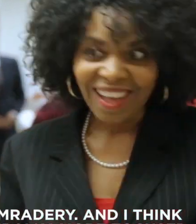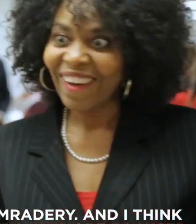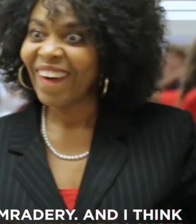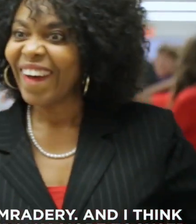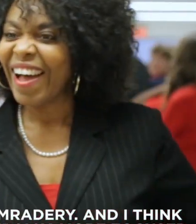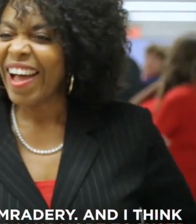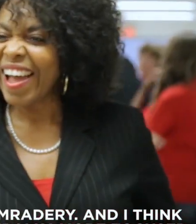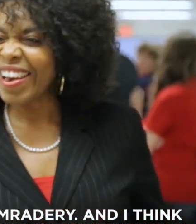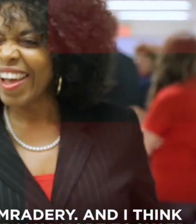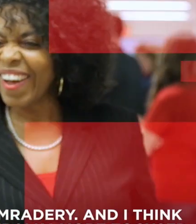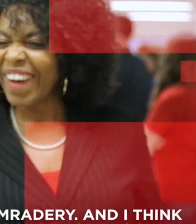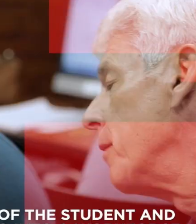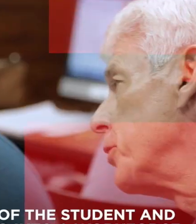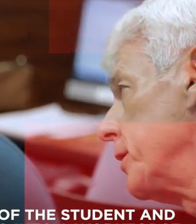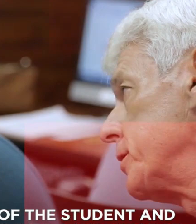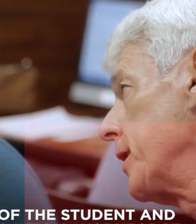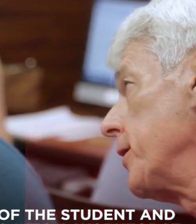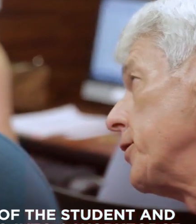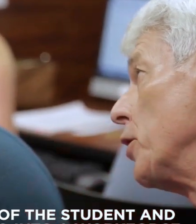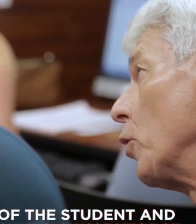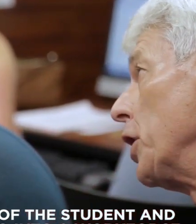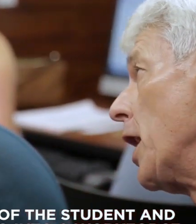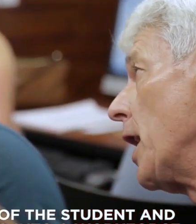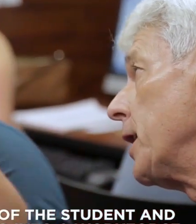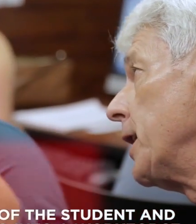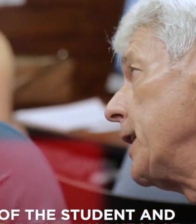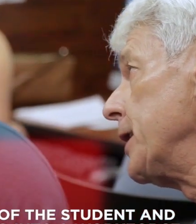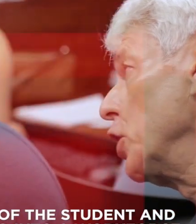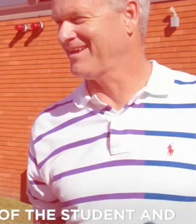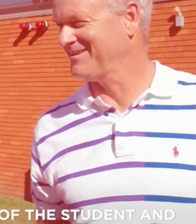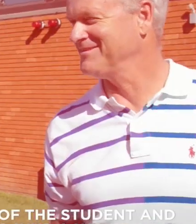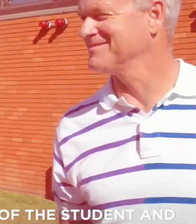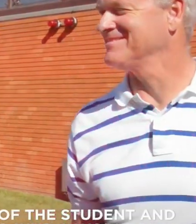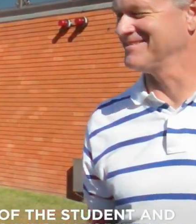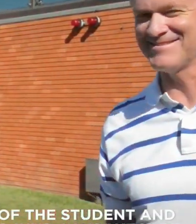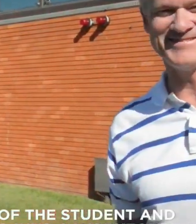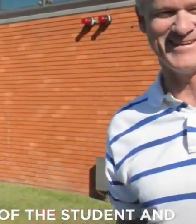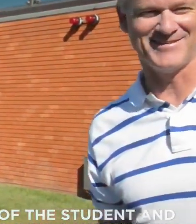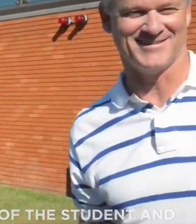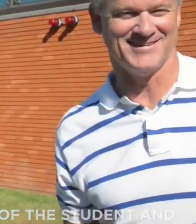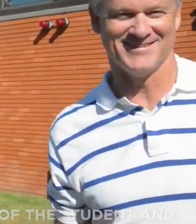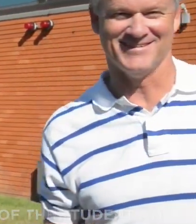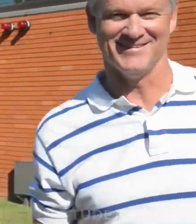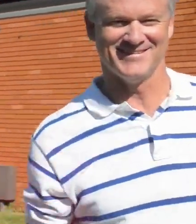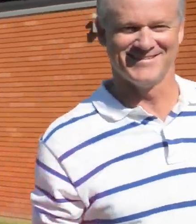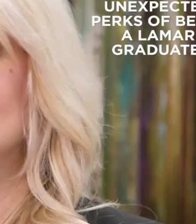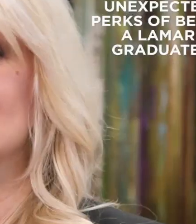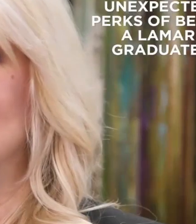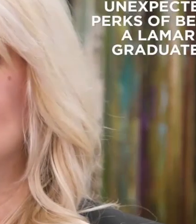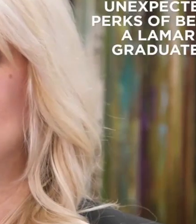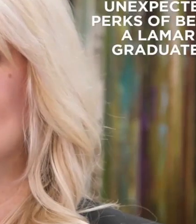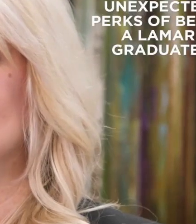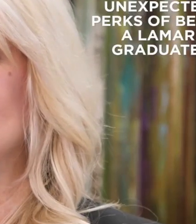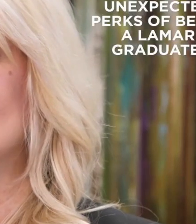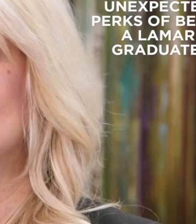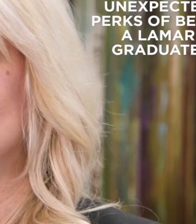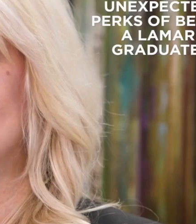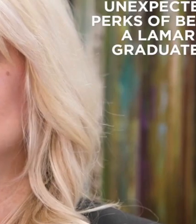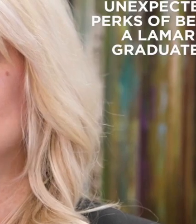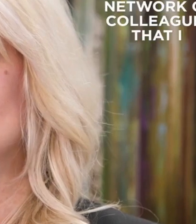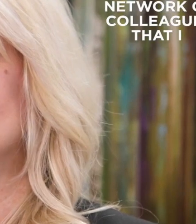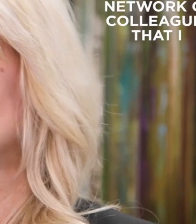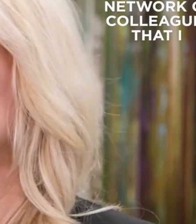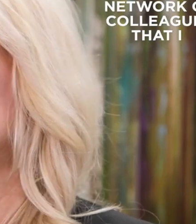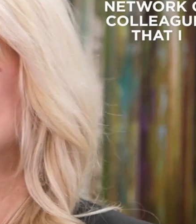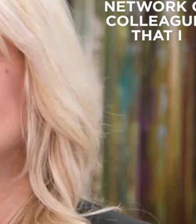professors generally more focused on the development of the student and getting us ready to go into a workforce. One of the unexpected perks of being a